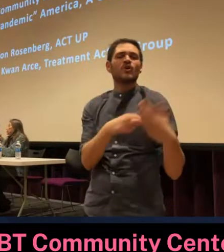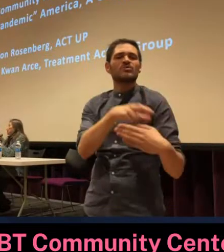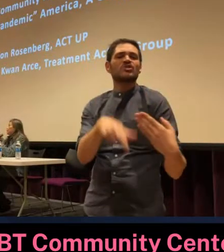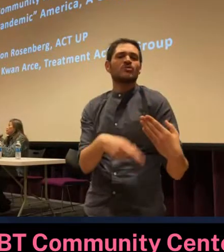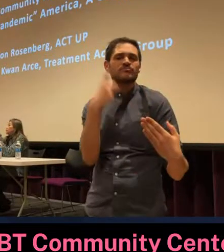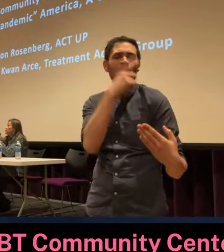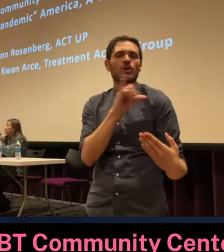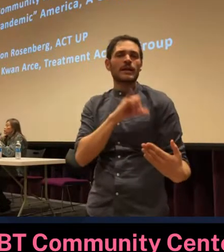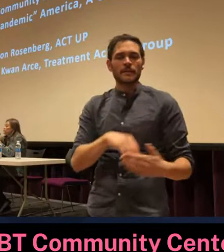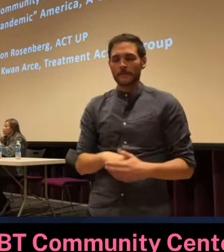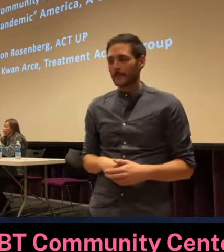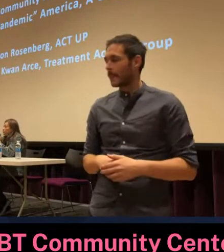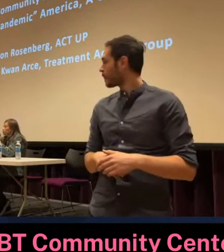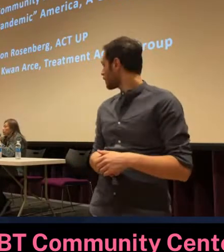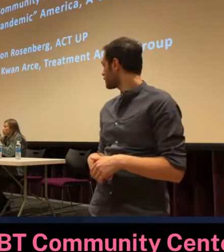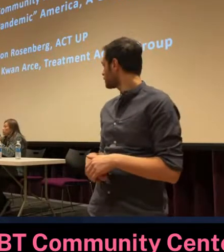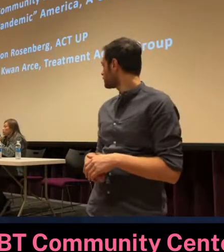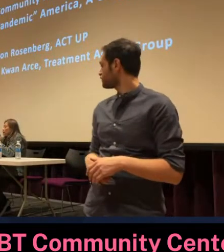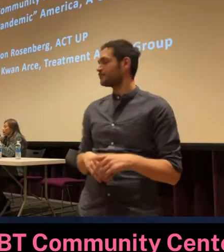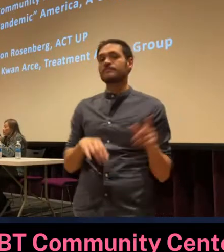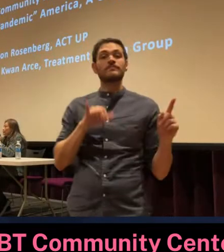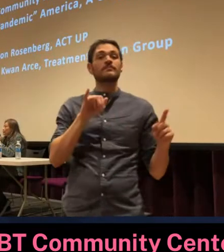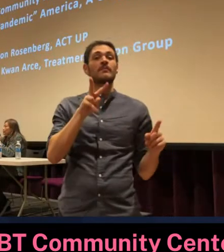Well, the first year was really difficult.